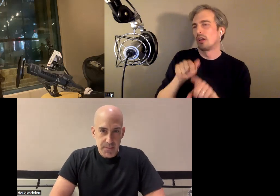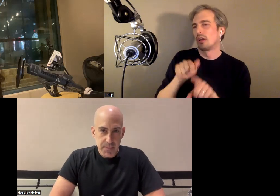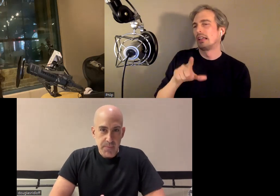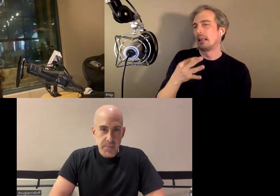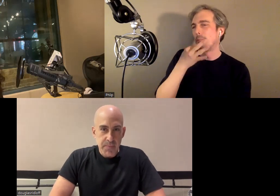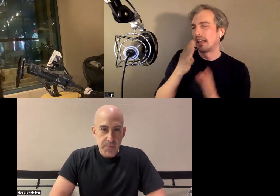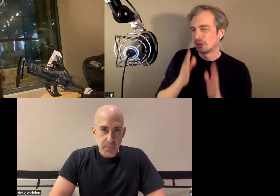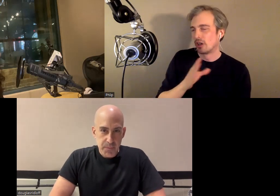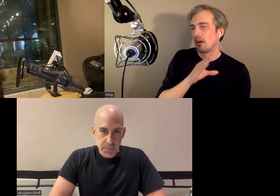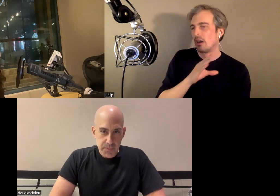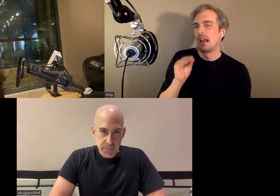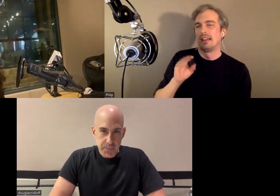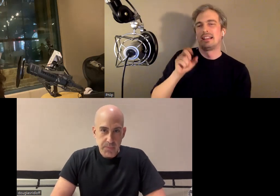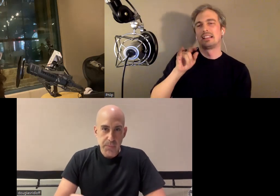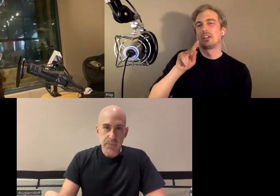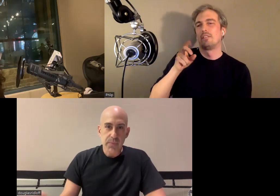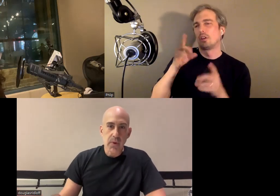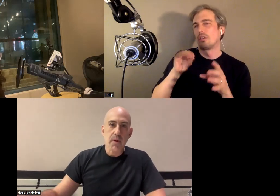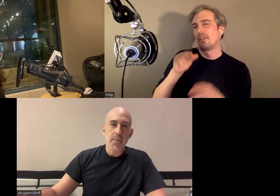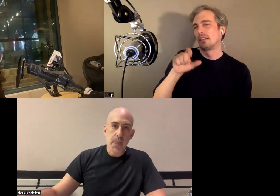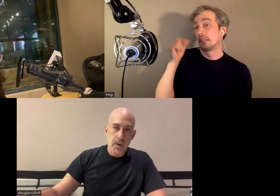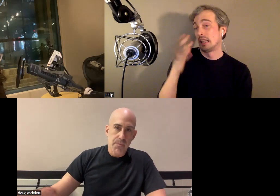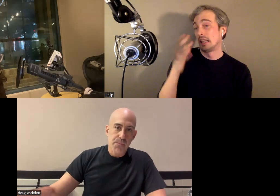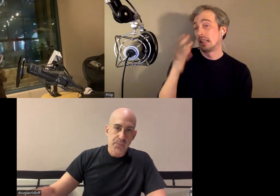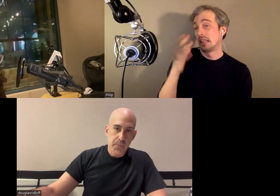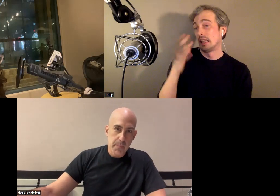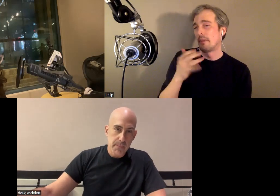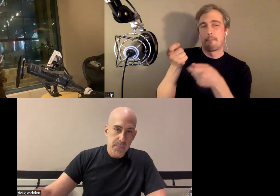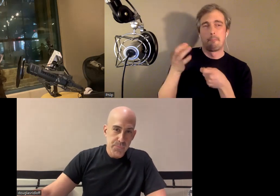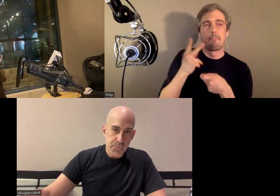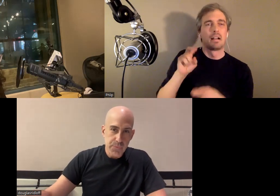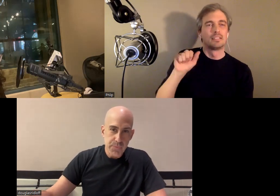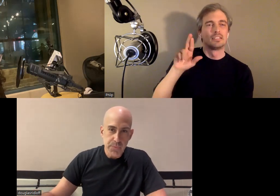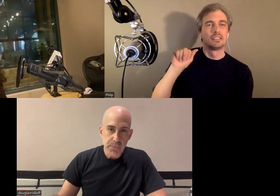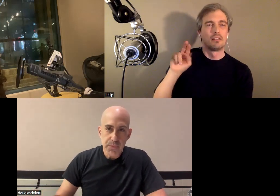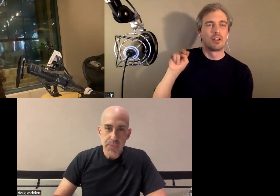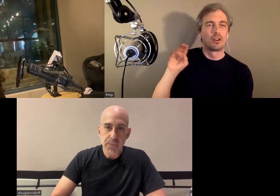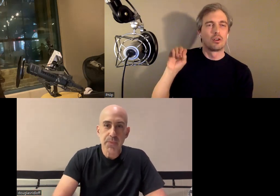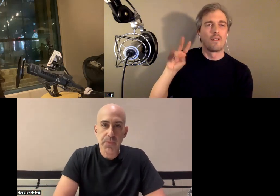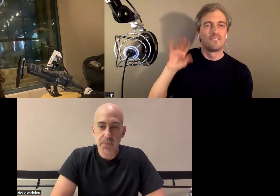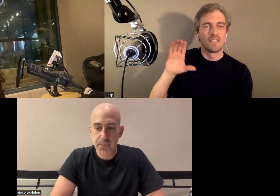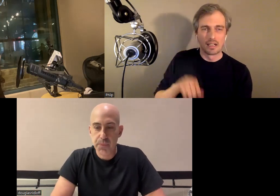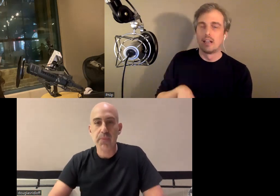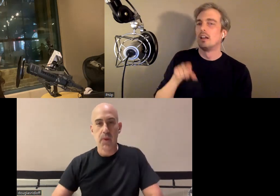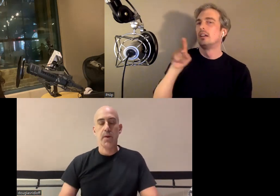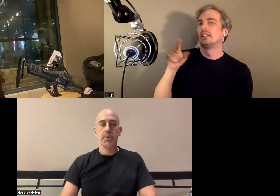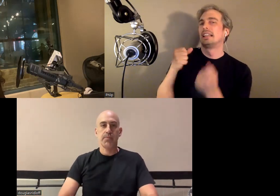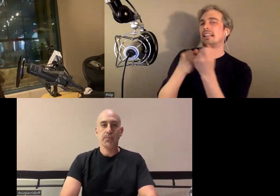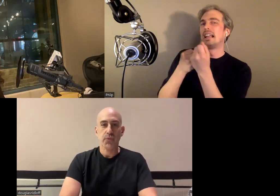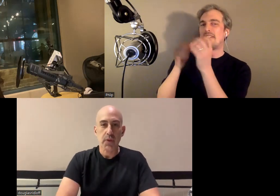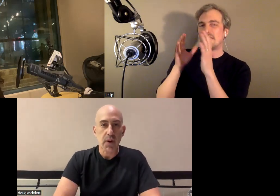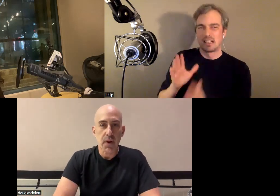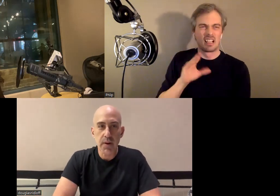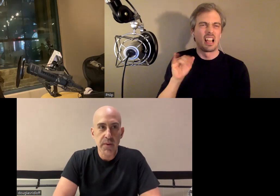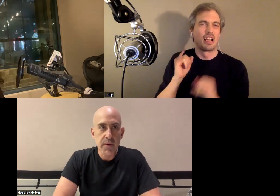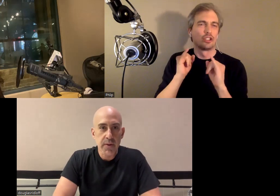director of ASL Slam. And I'd like to bring Sara Nović back into the conversation. Sara is an advocate and instructor